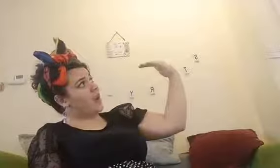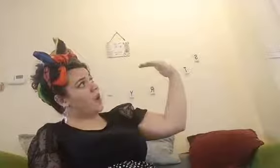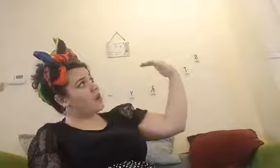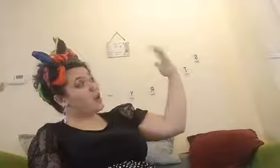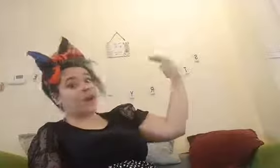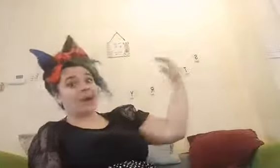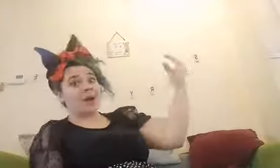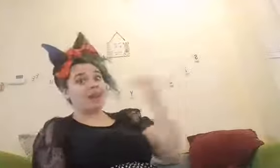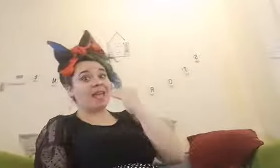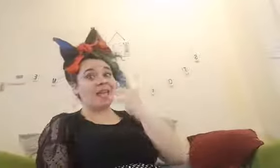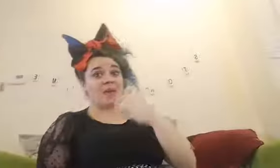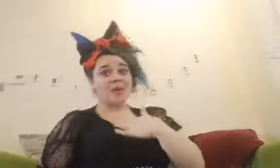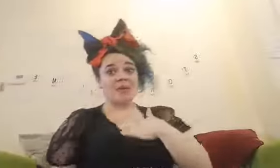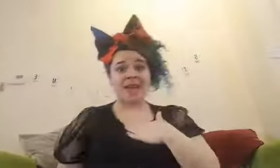down, come and eat with me."